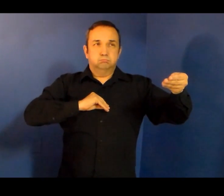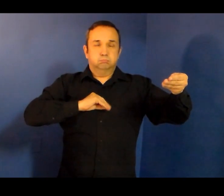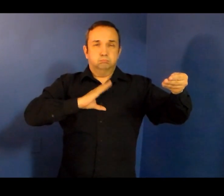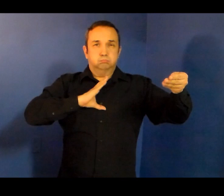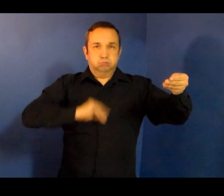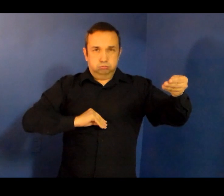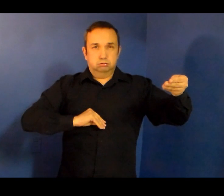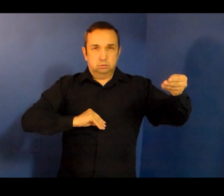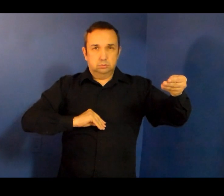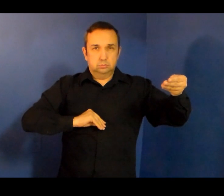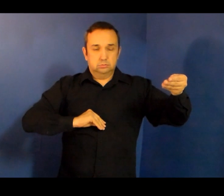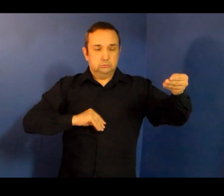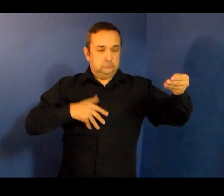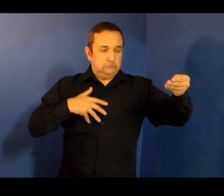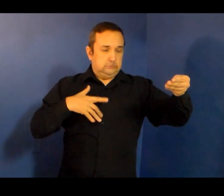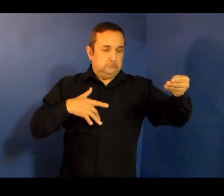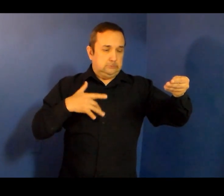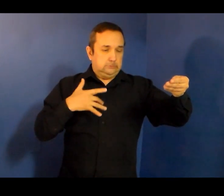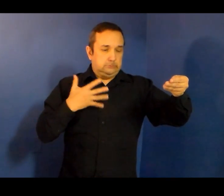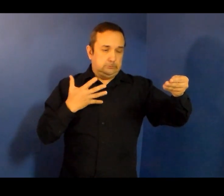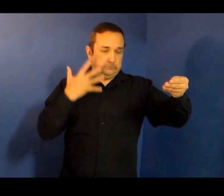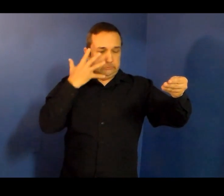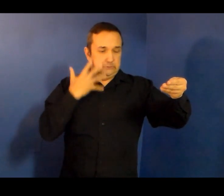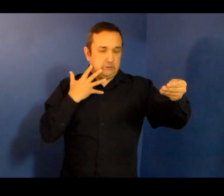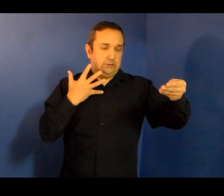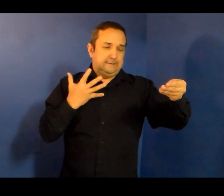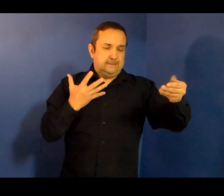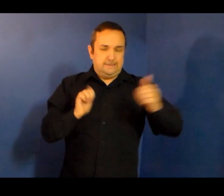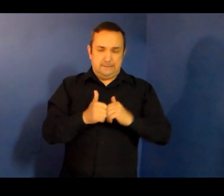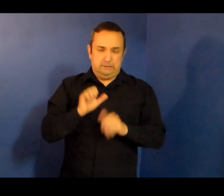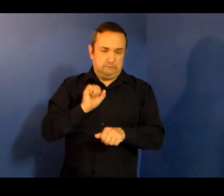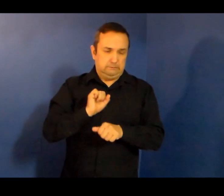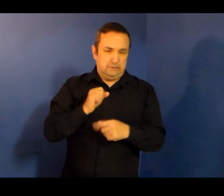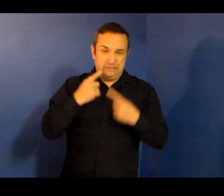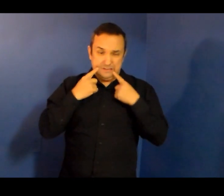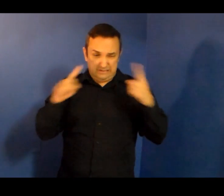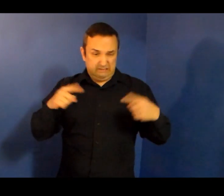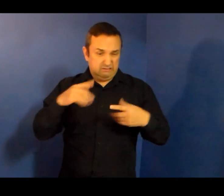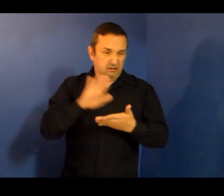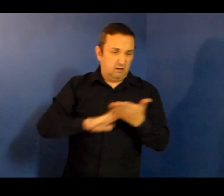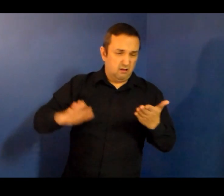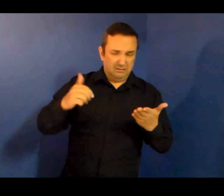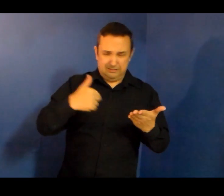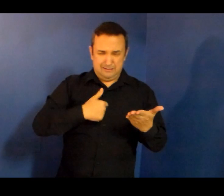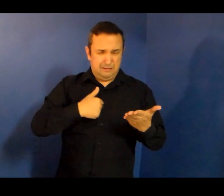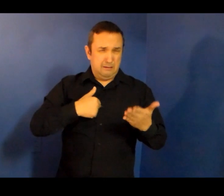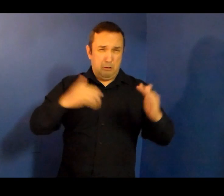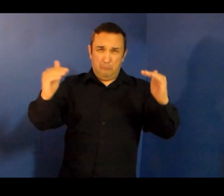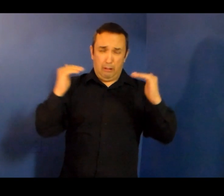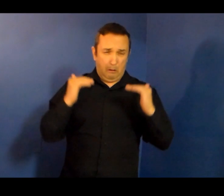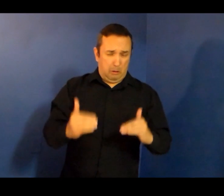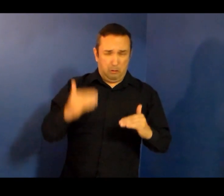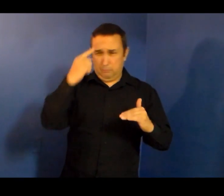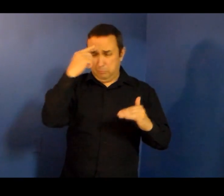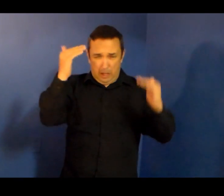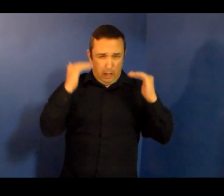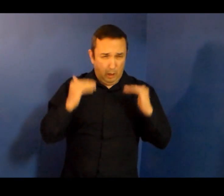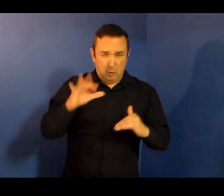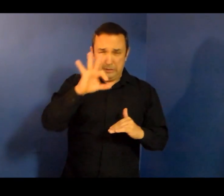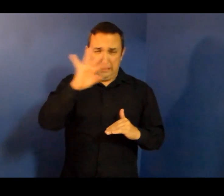distressed and concerned about his ability to succeed in college with an IQ as low as 98. But he did